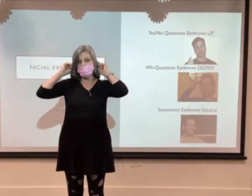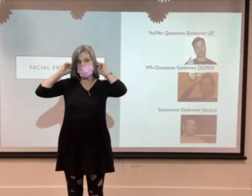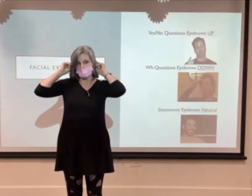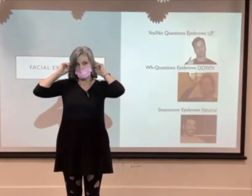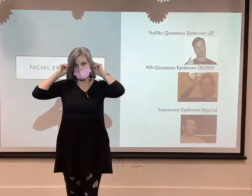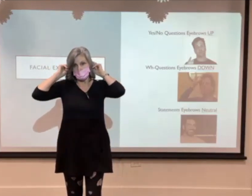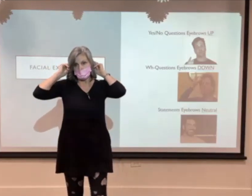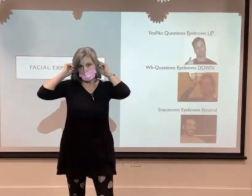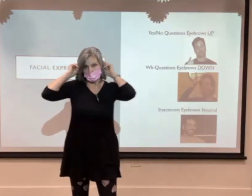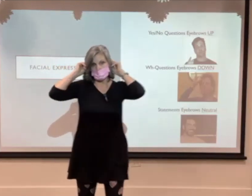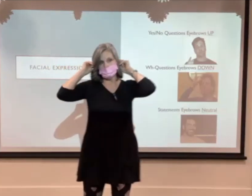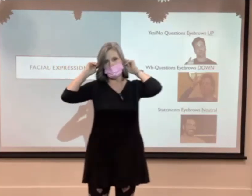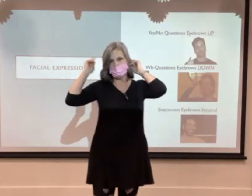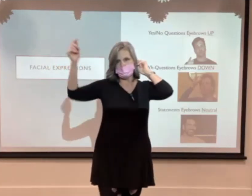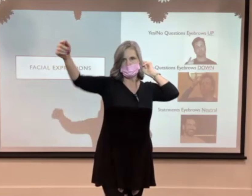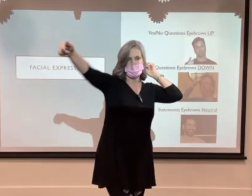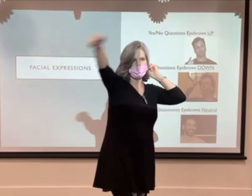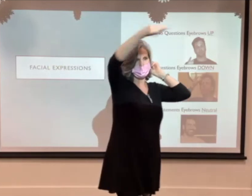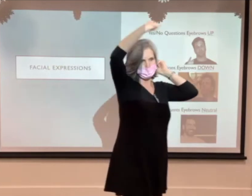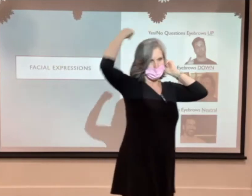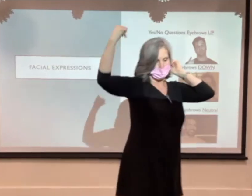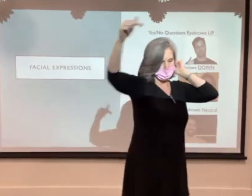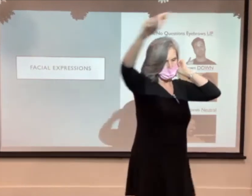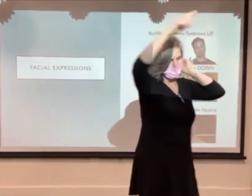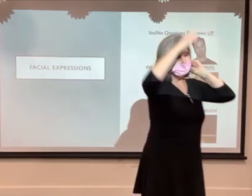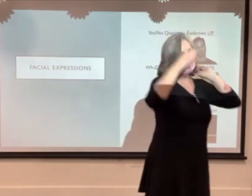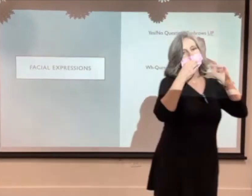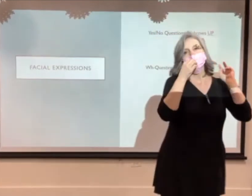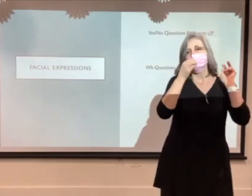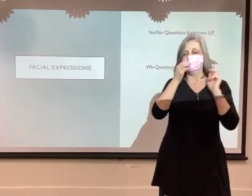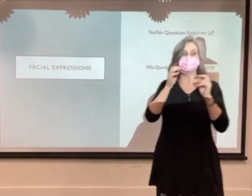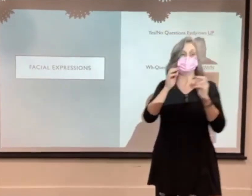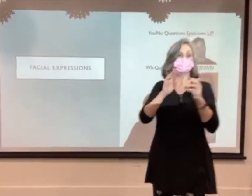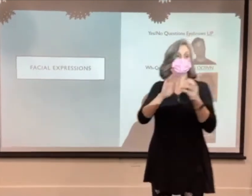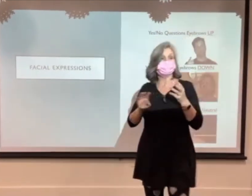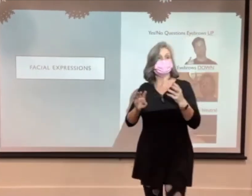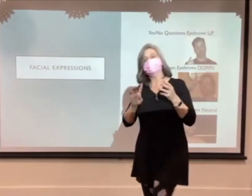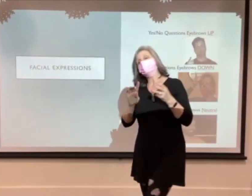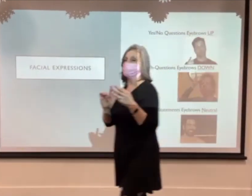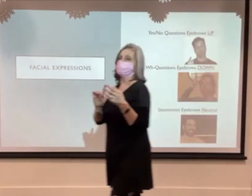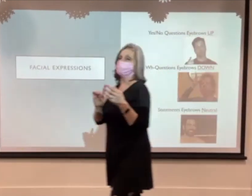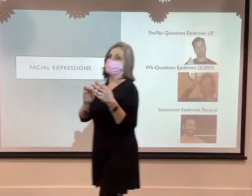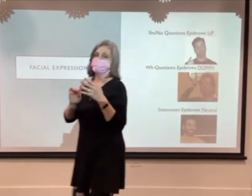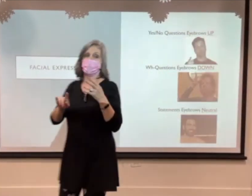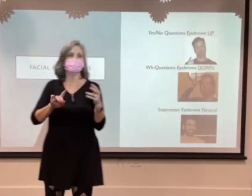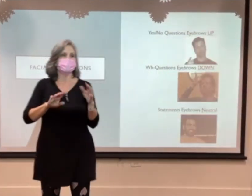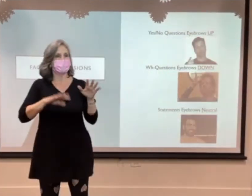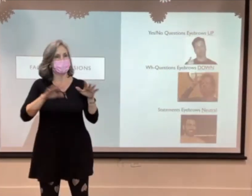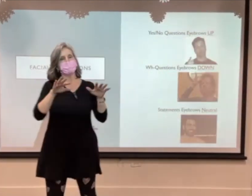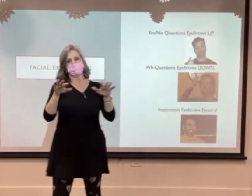the bilateral, both sides, because we know that sound is surrounding. So there are deaf schools and the deaf colleges, and